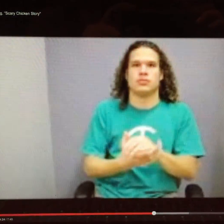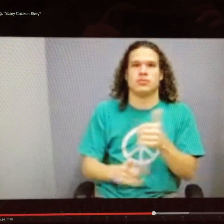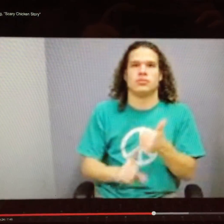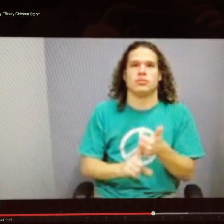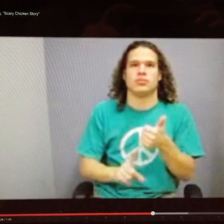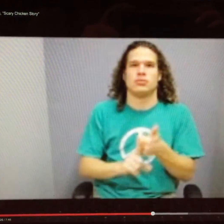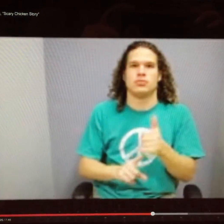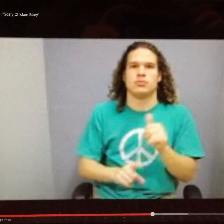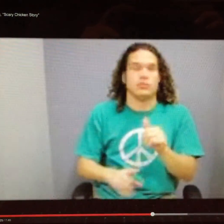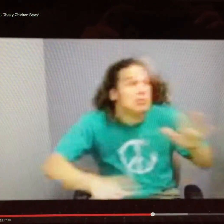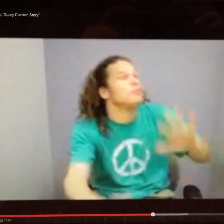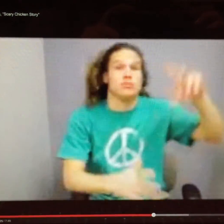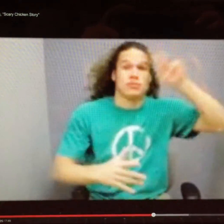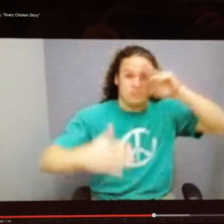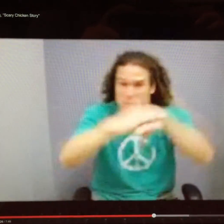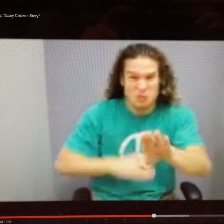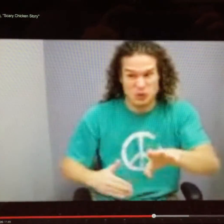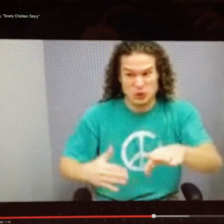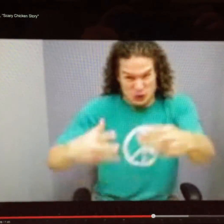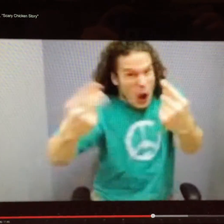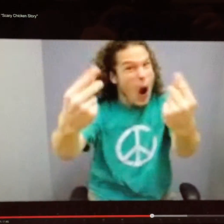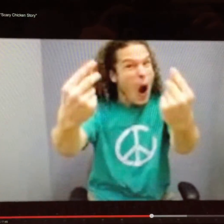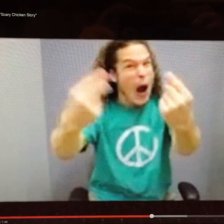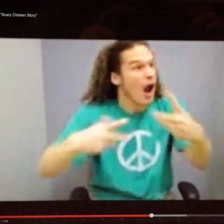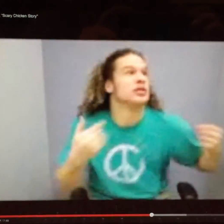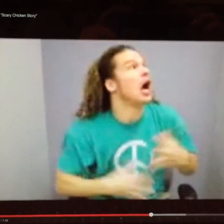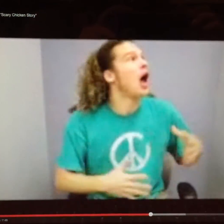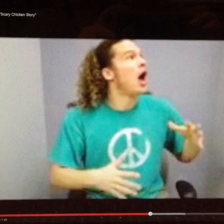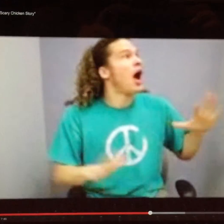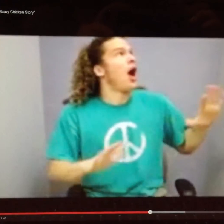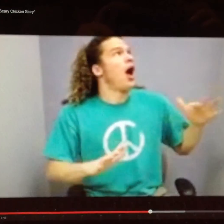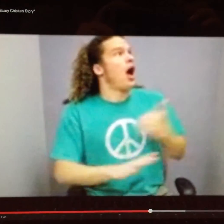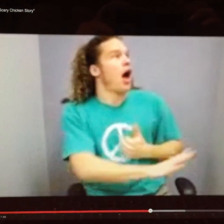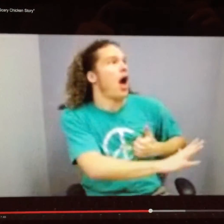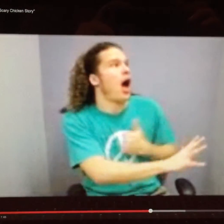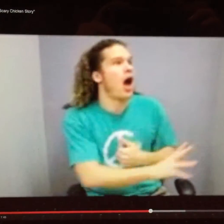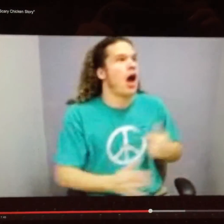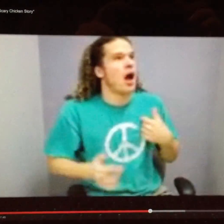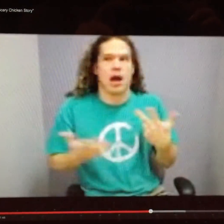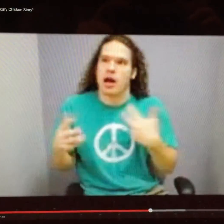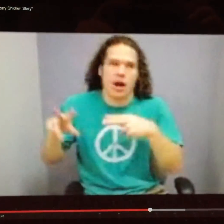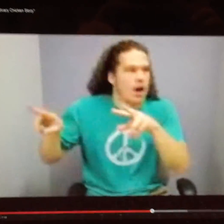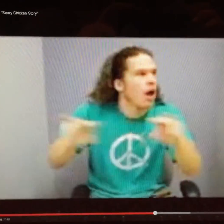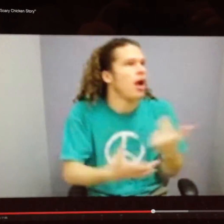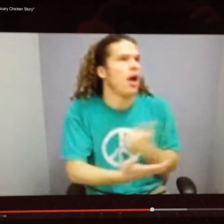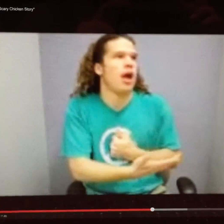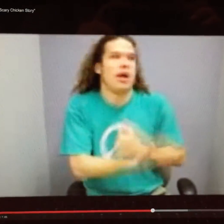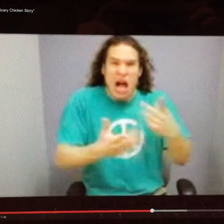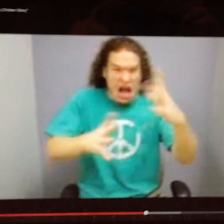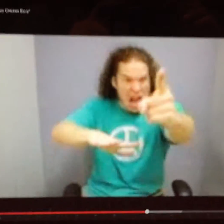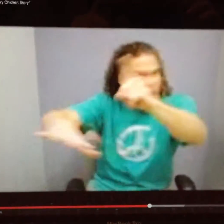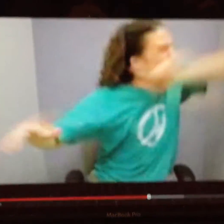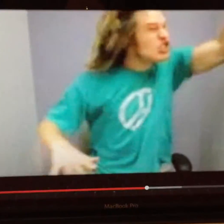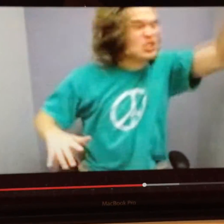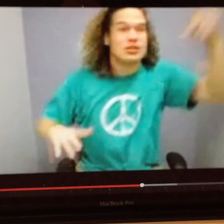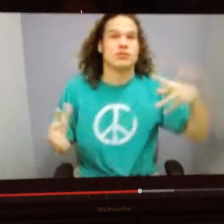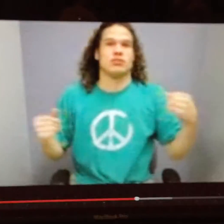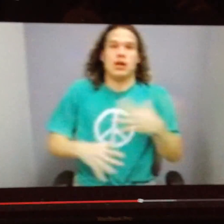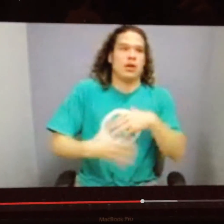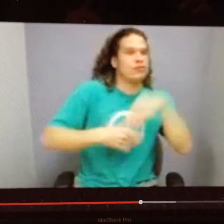in the doll and then that actual person feels that pain. She was in there, and all of a sudden her uncle came and said, "What are you doing?" And she got so